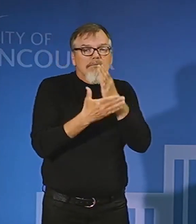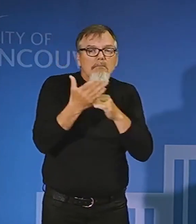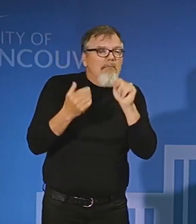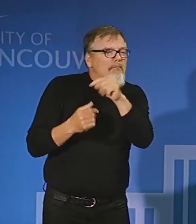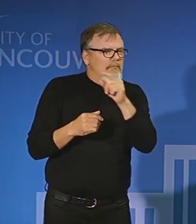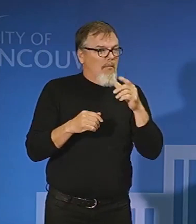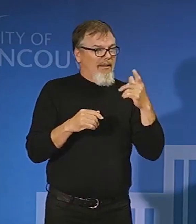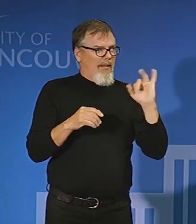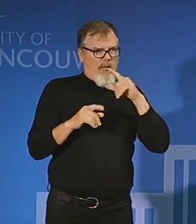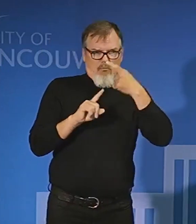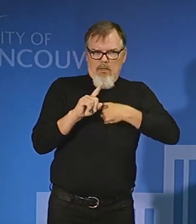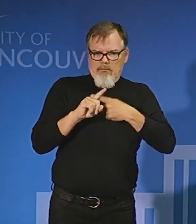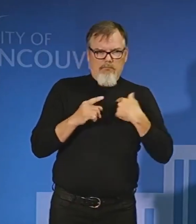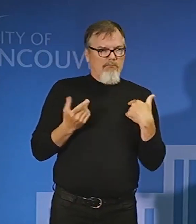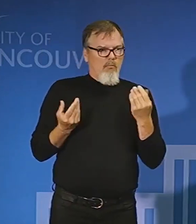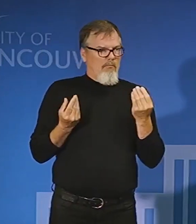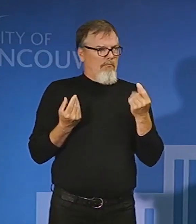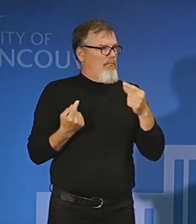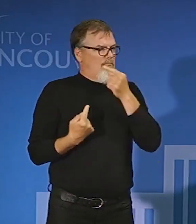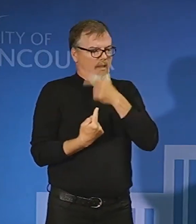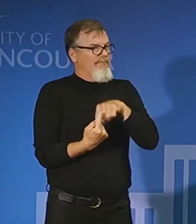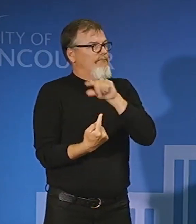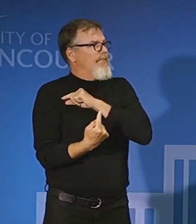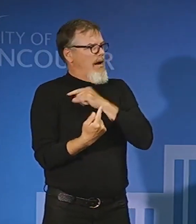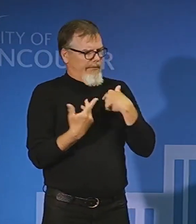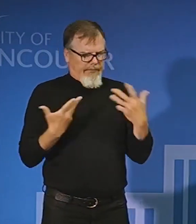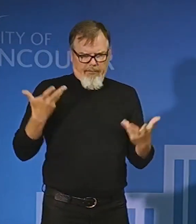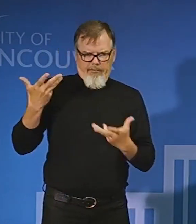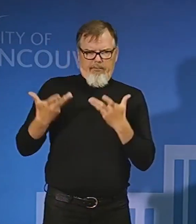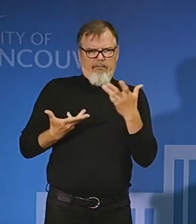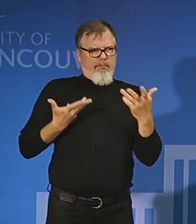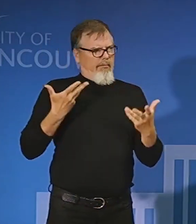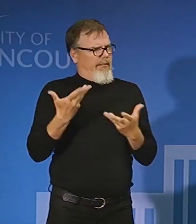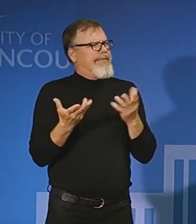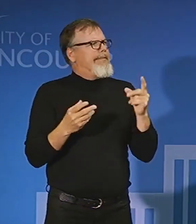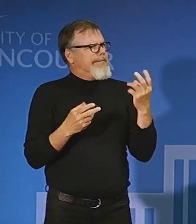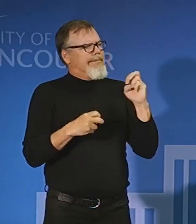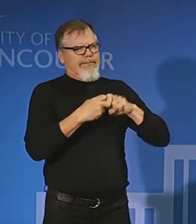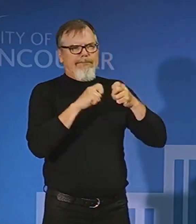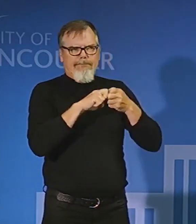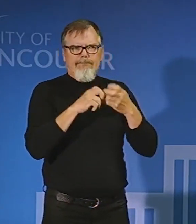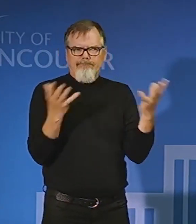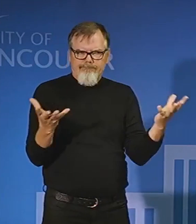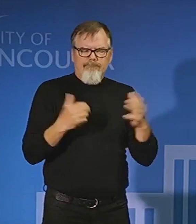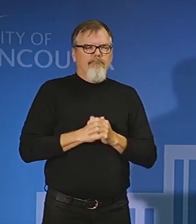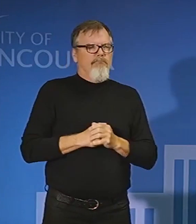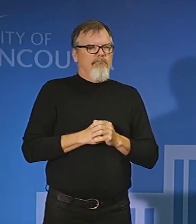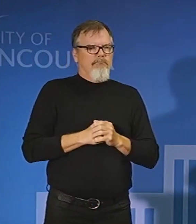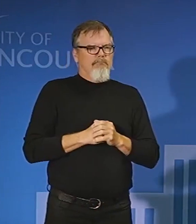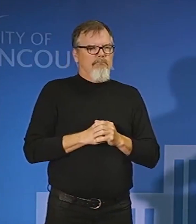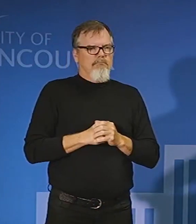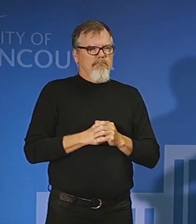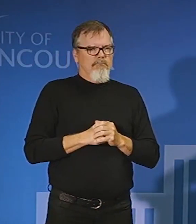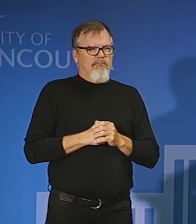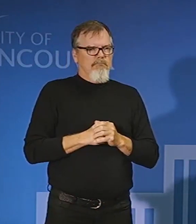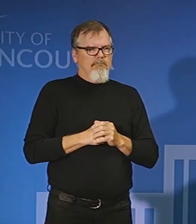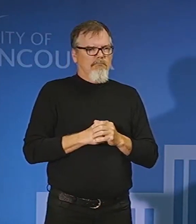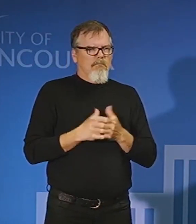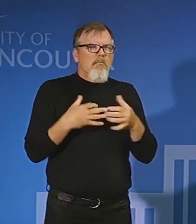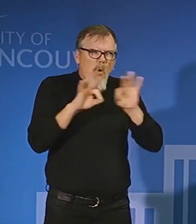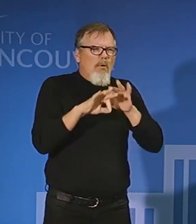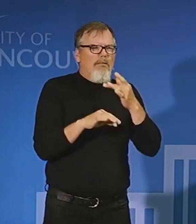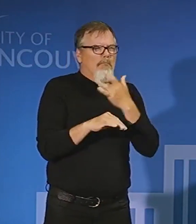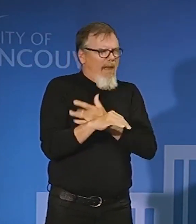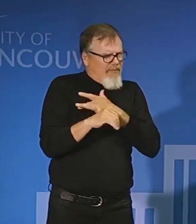federal government's willingness to make adjustments to programs to make sure aid is getting where it needs to go. So I'm calling on them